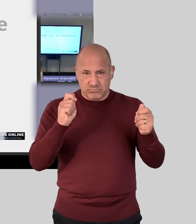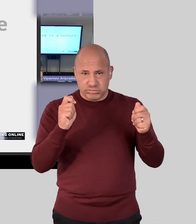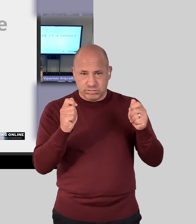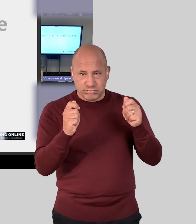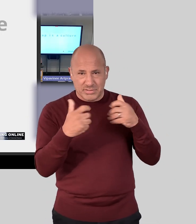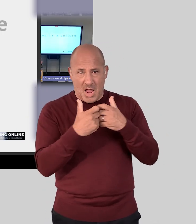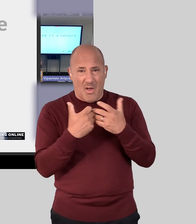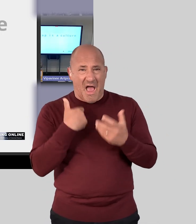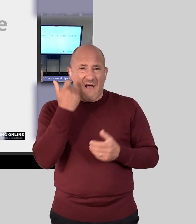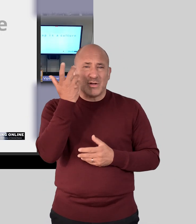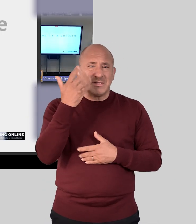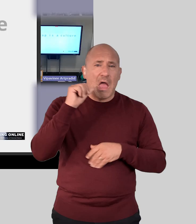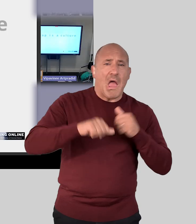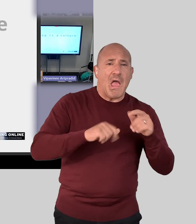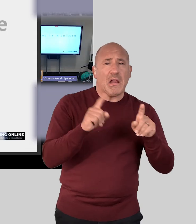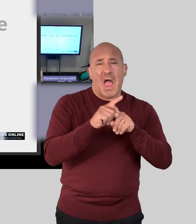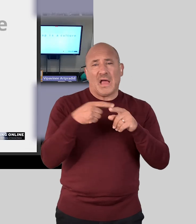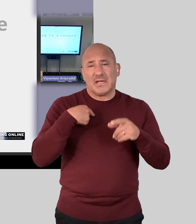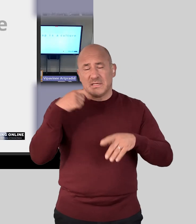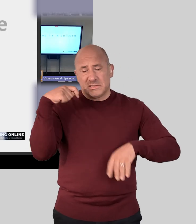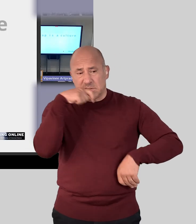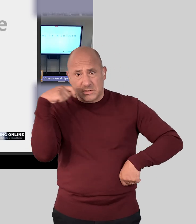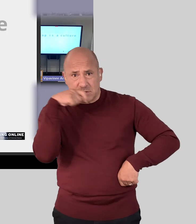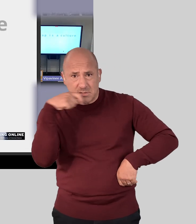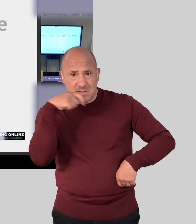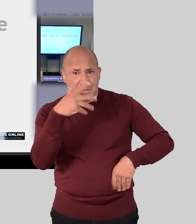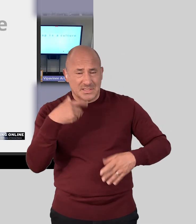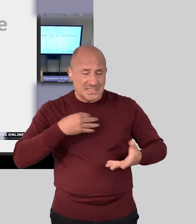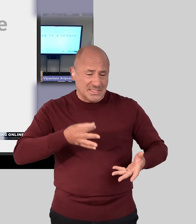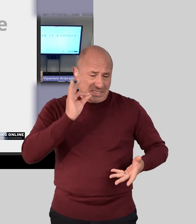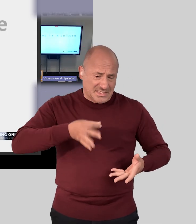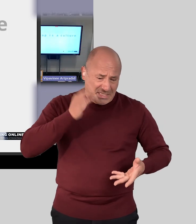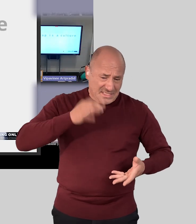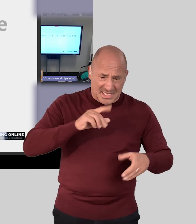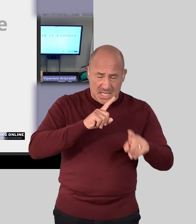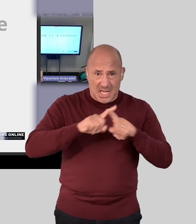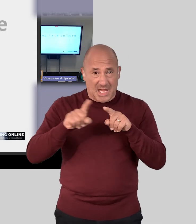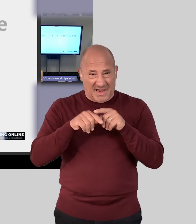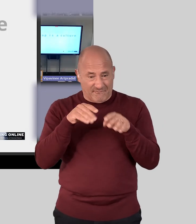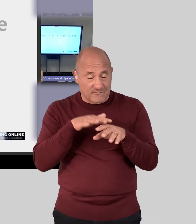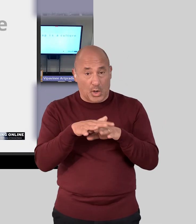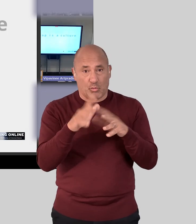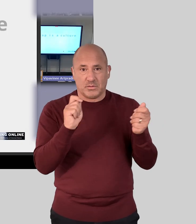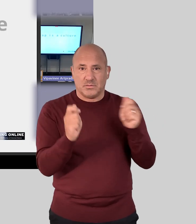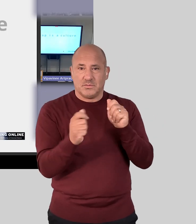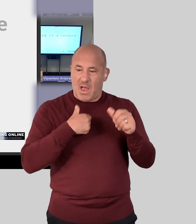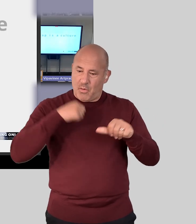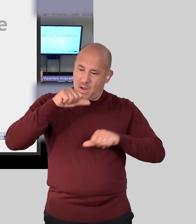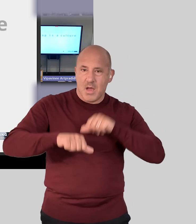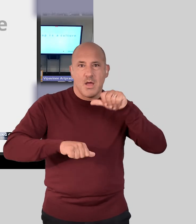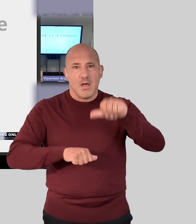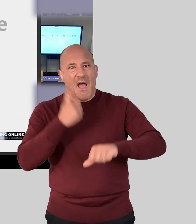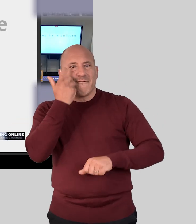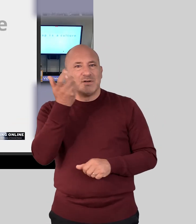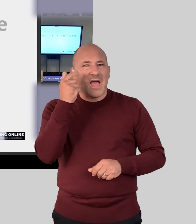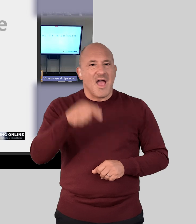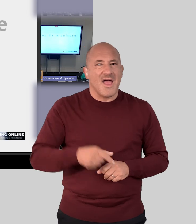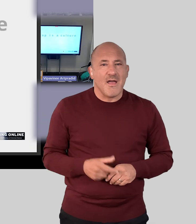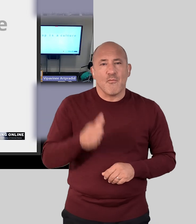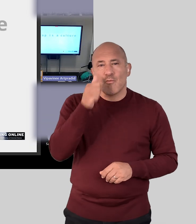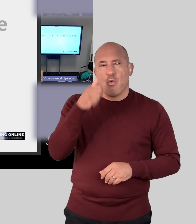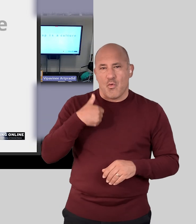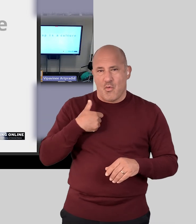rituals interwoven into our lives, like brushing our teeth and cups of tea. And through that, we reinforce our role as